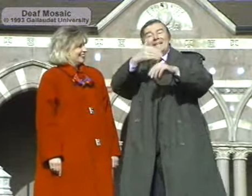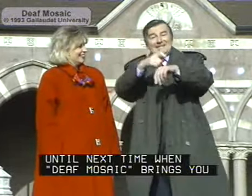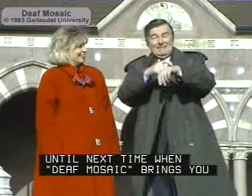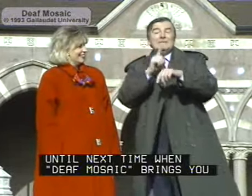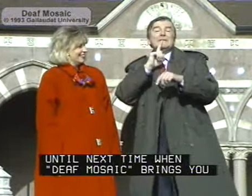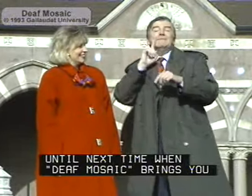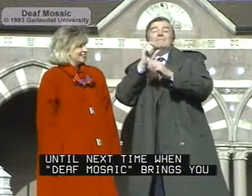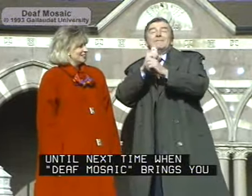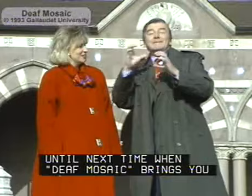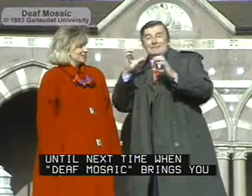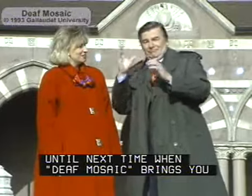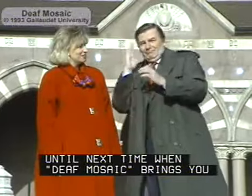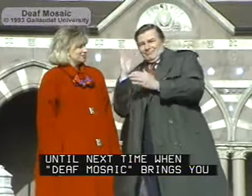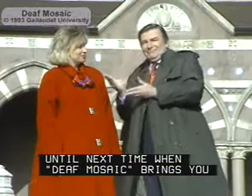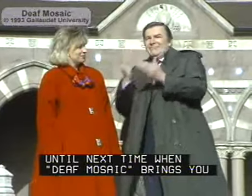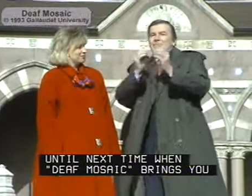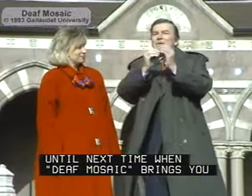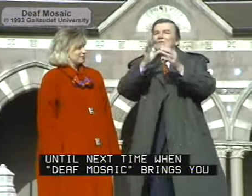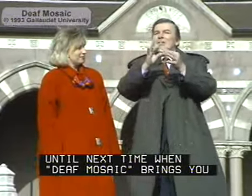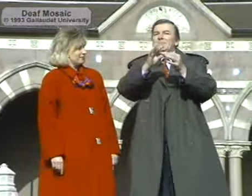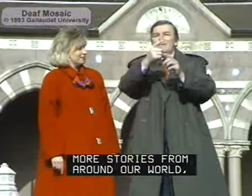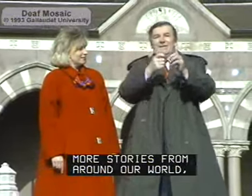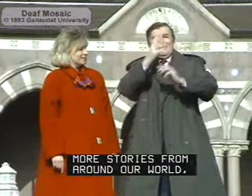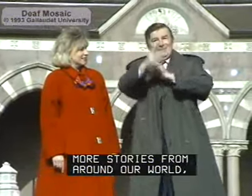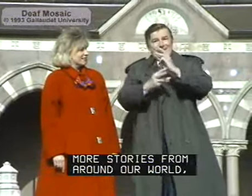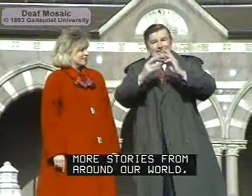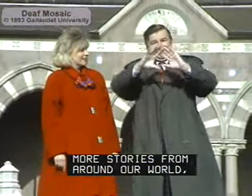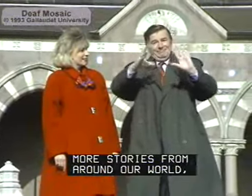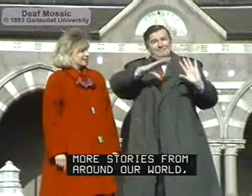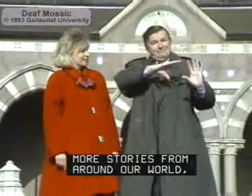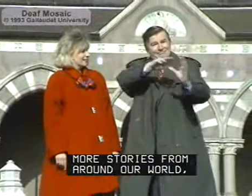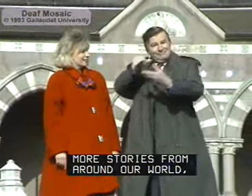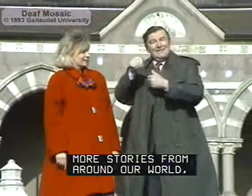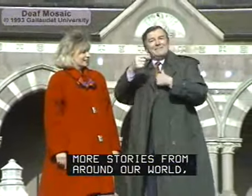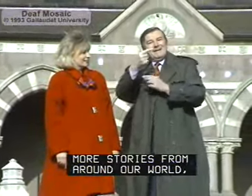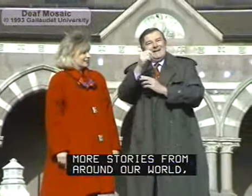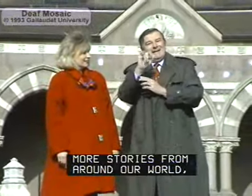Until next time, when Deaf Mosaic brings you more stories from around our world,